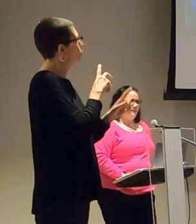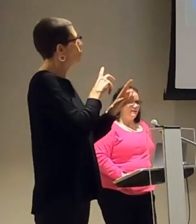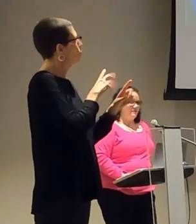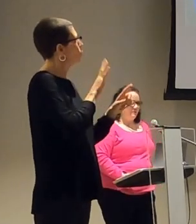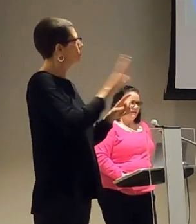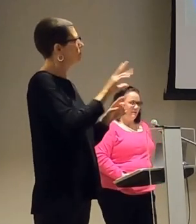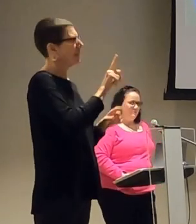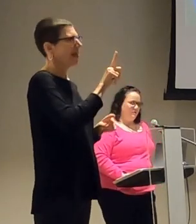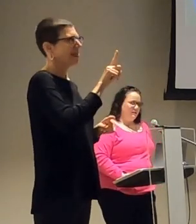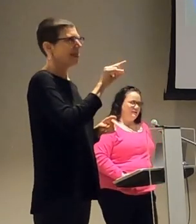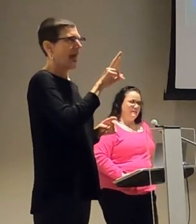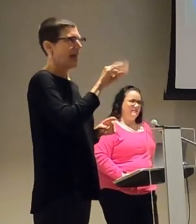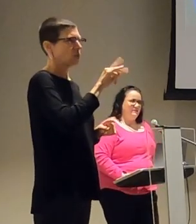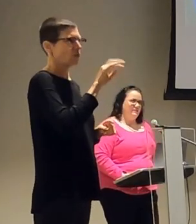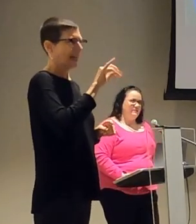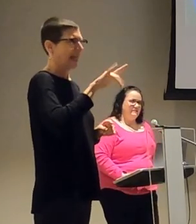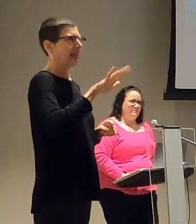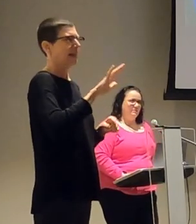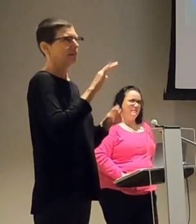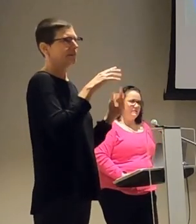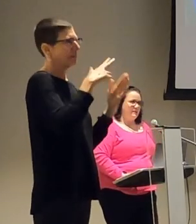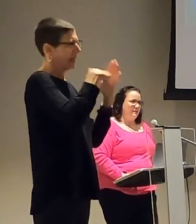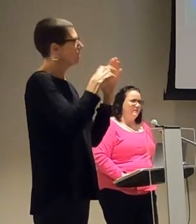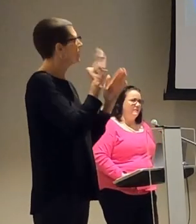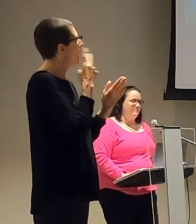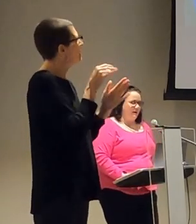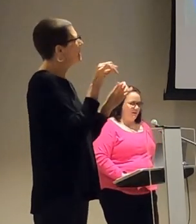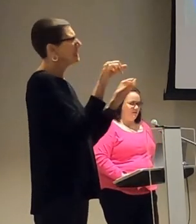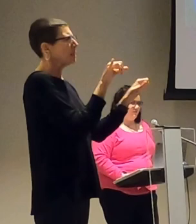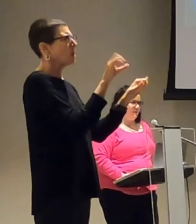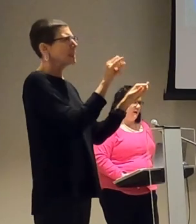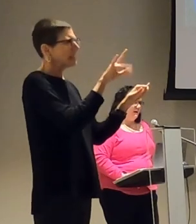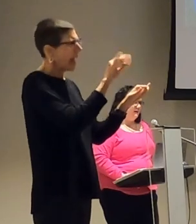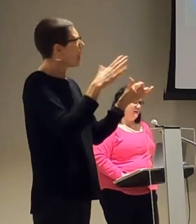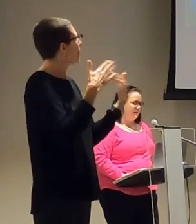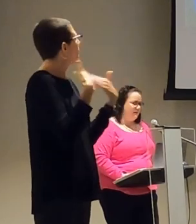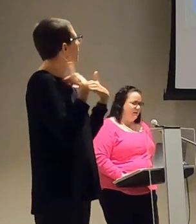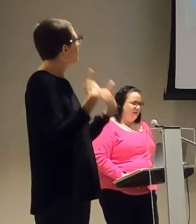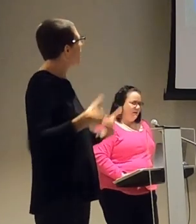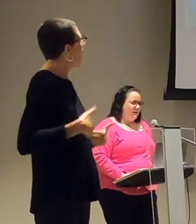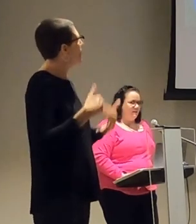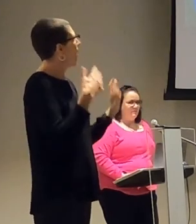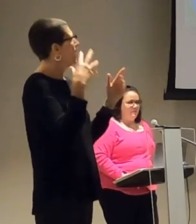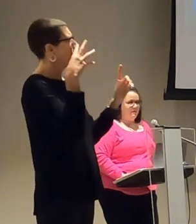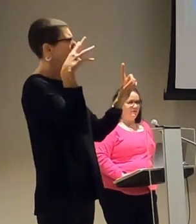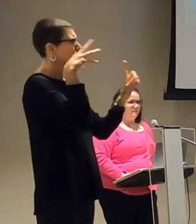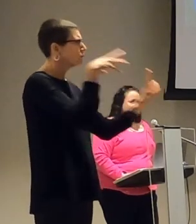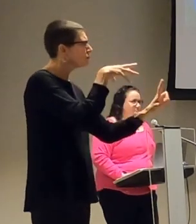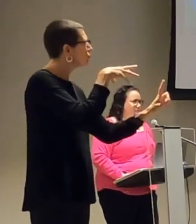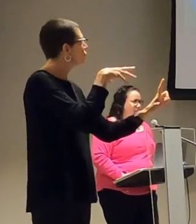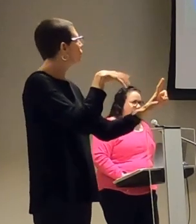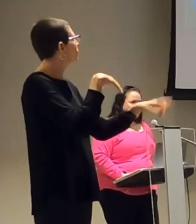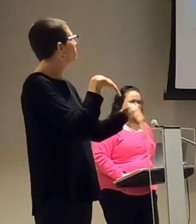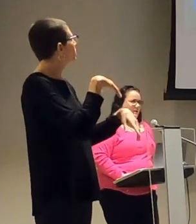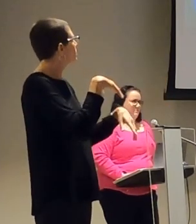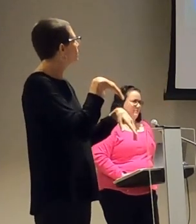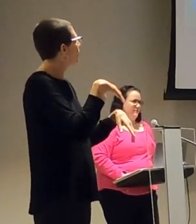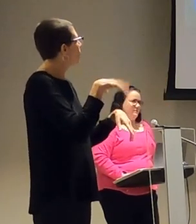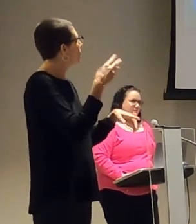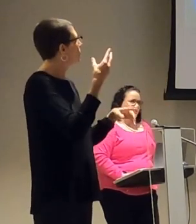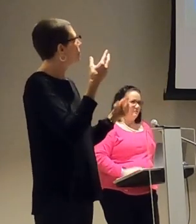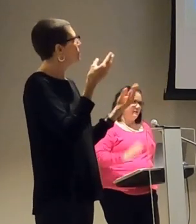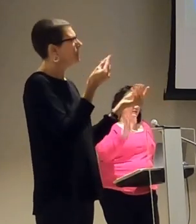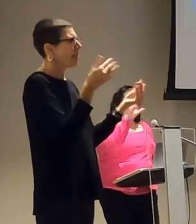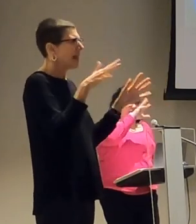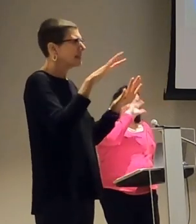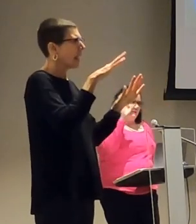paintings by Lazzarini. You can see that there's a similar style. The bodies are very highlighted. The landscape